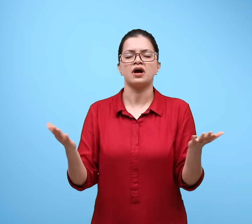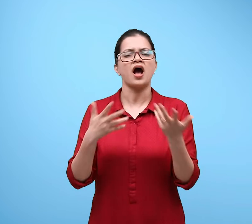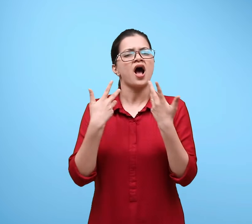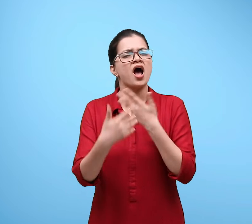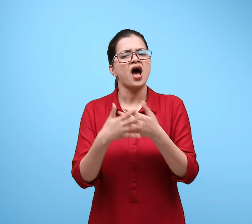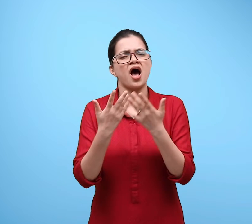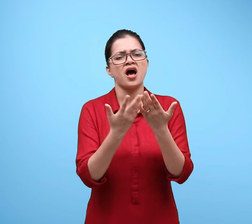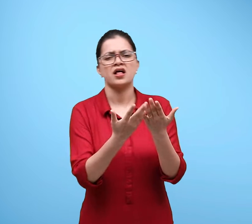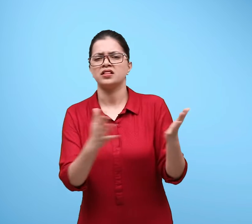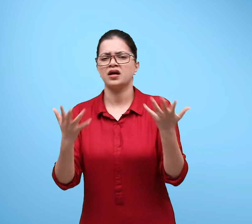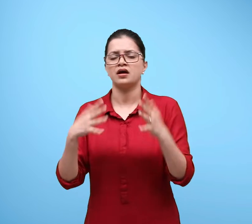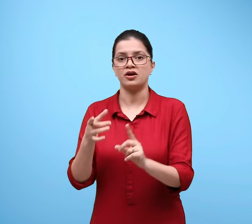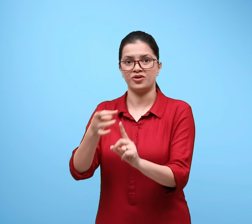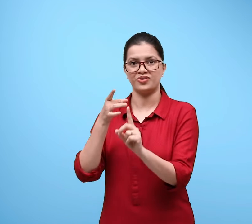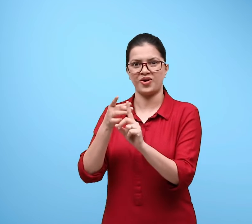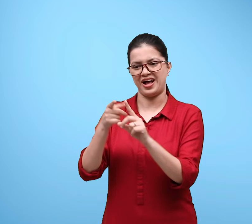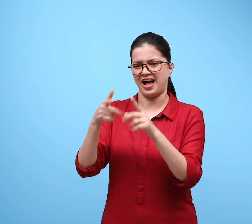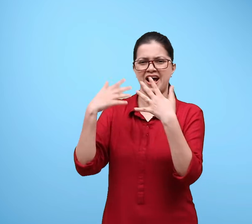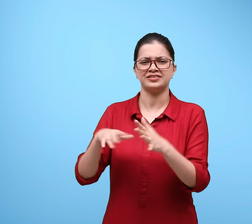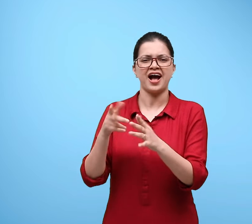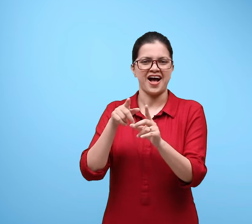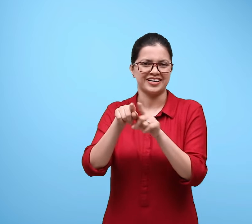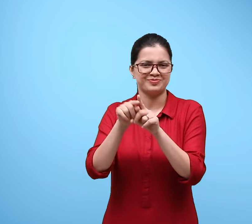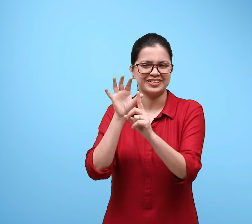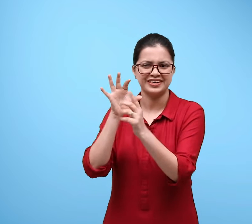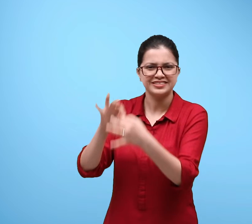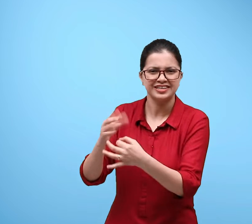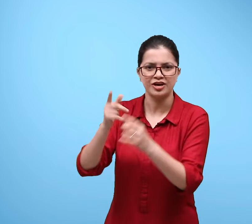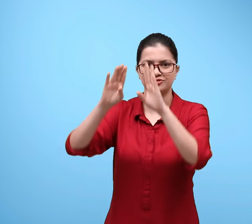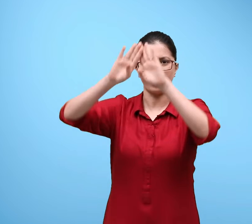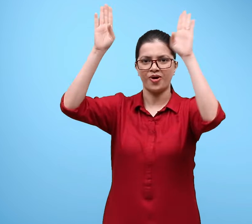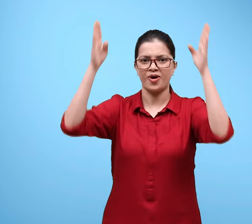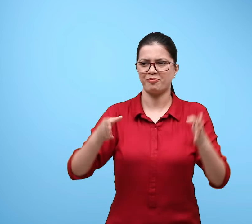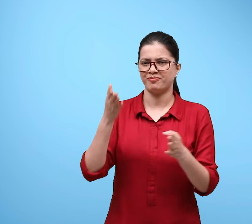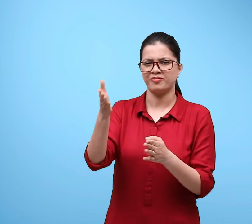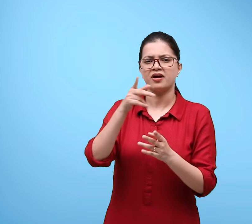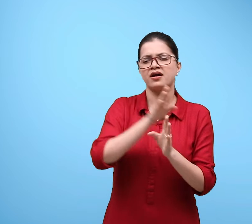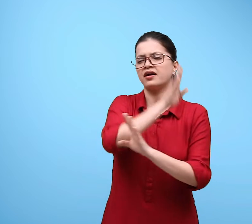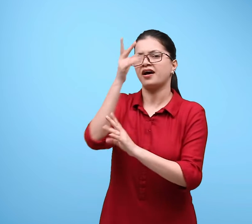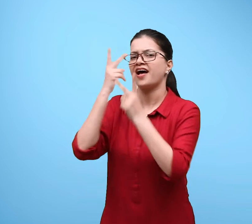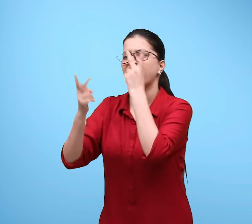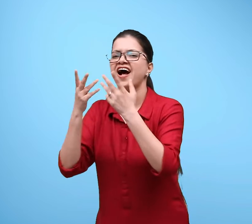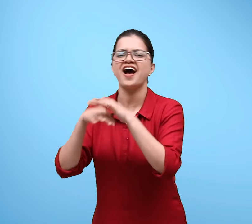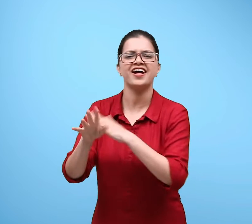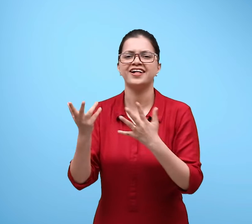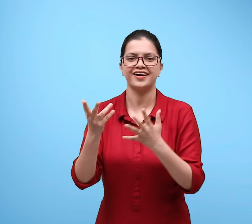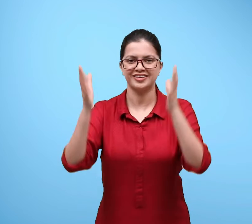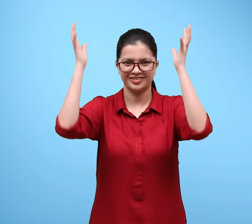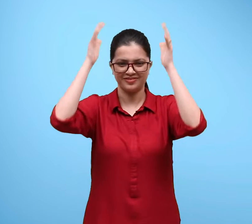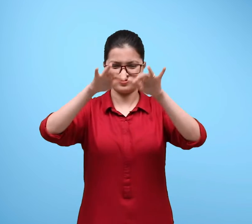When you visit an ironsmith or a workshop, look out for freshly cut surfaces of metal rods to see if they have